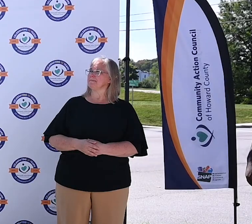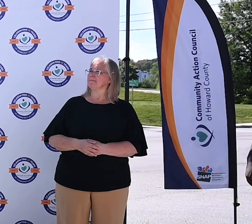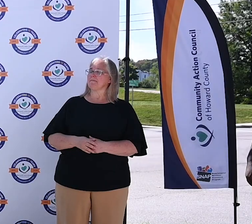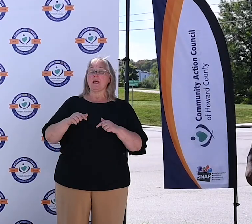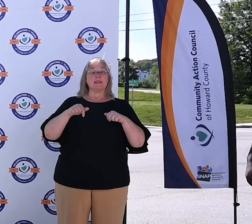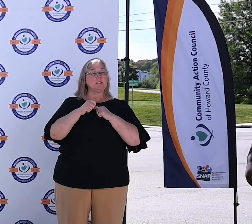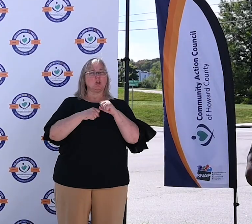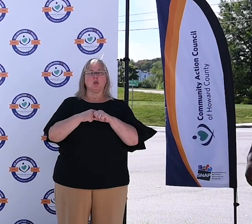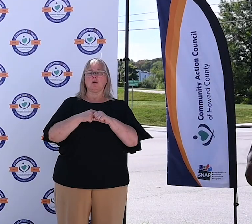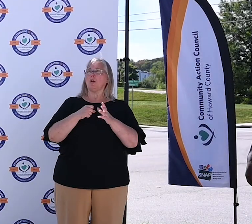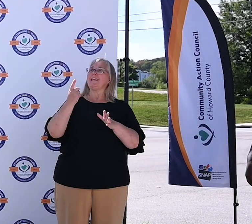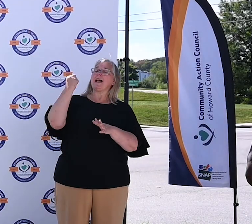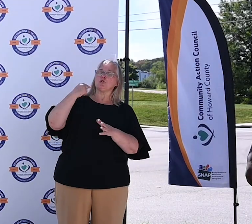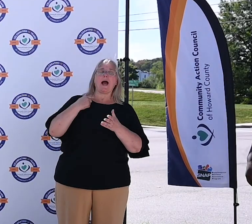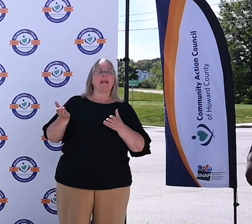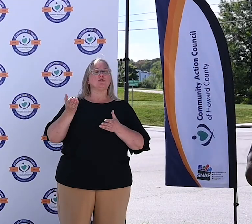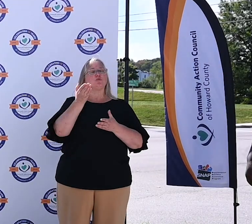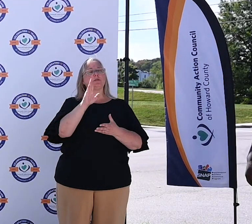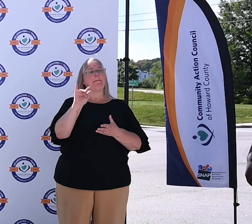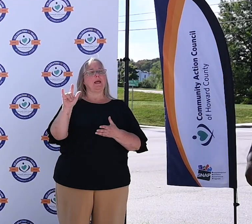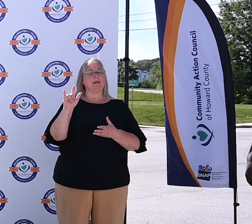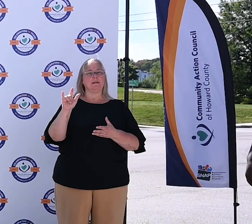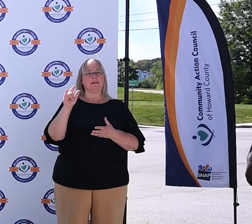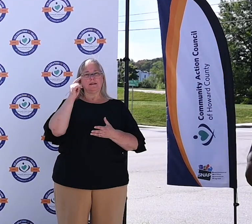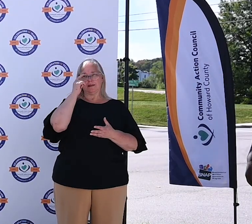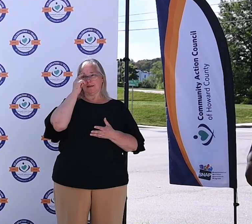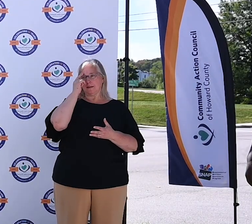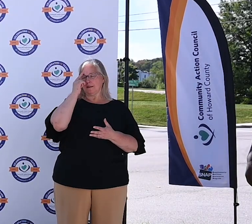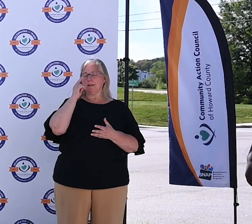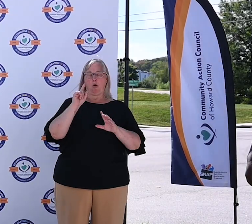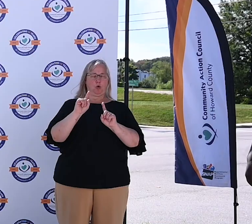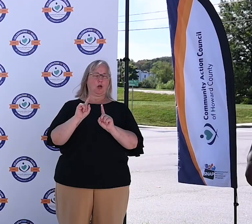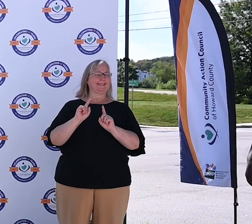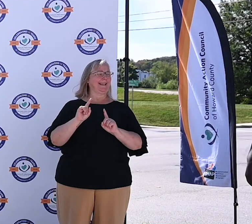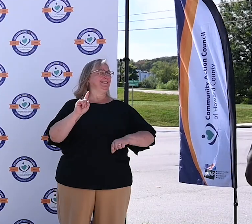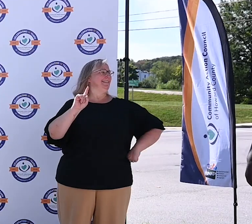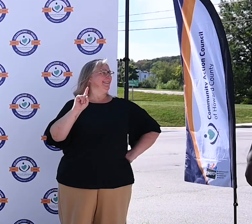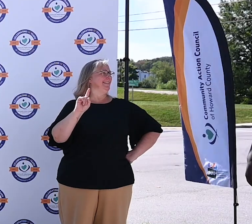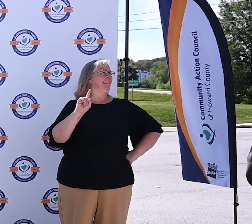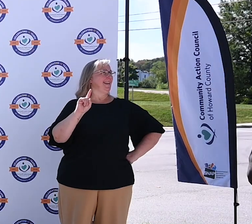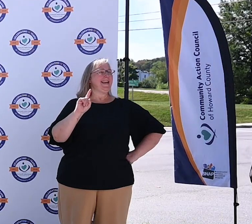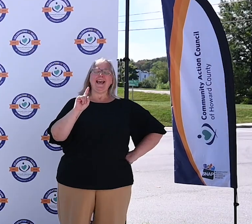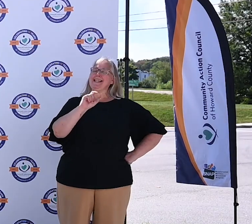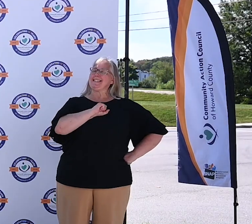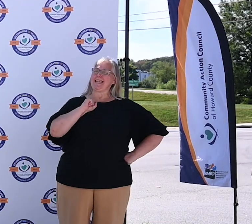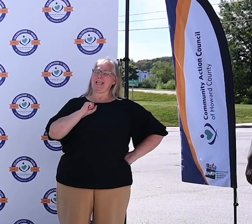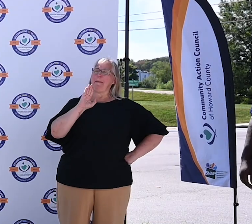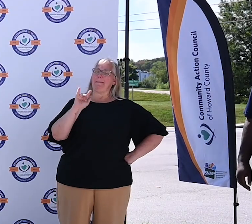This last year, I introduced a bill. Hold on a second now. It's Senate